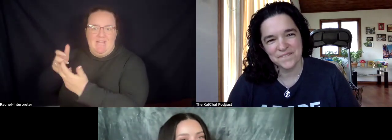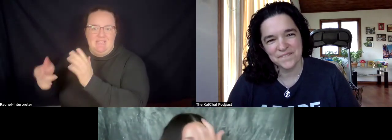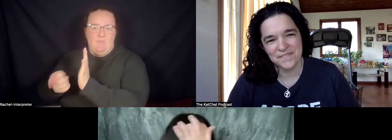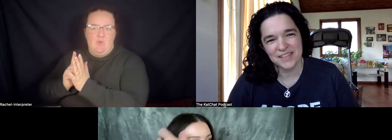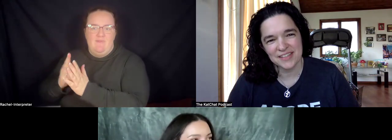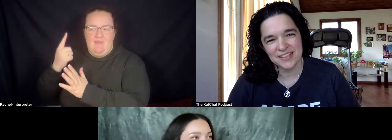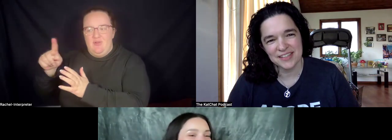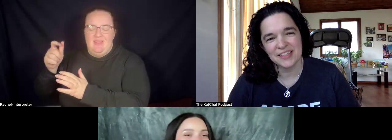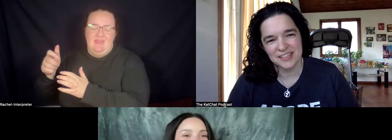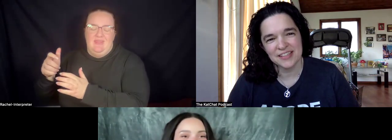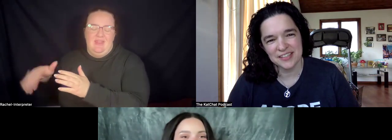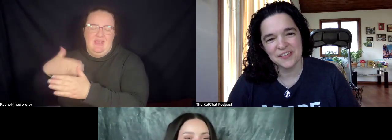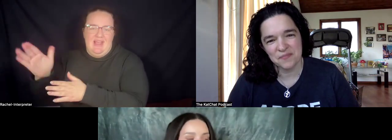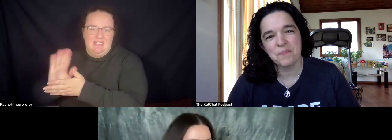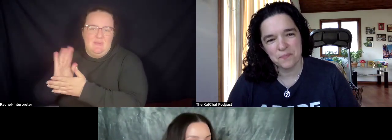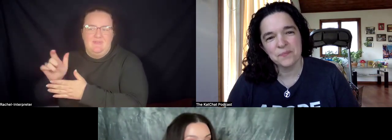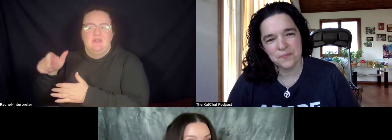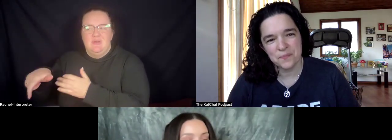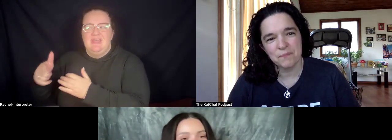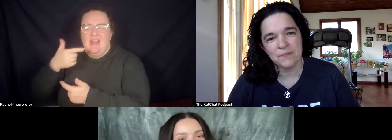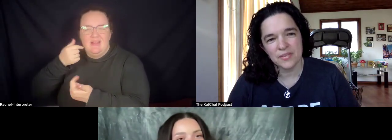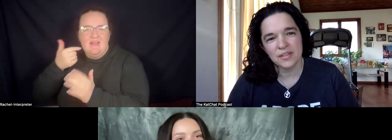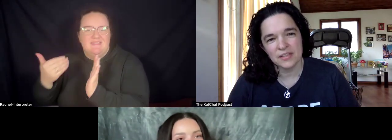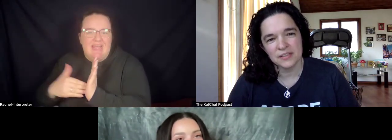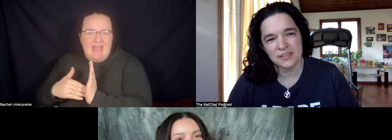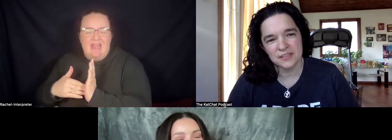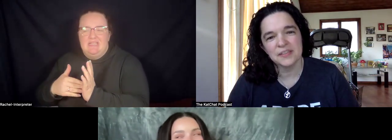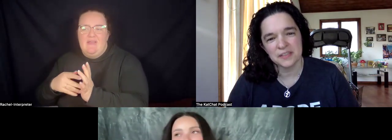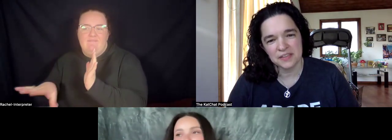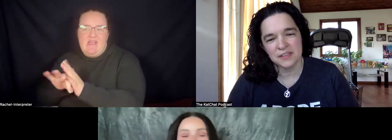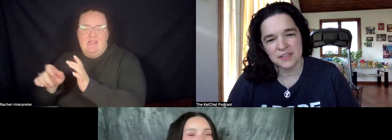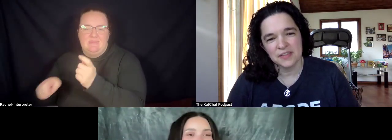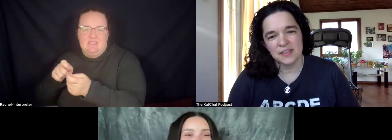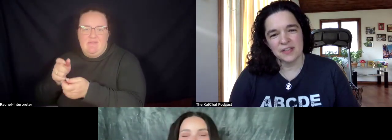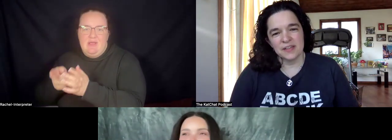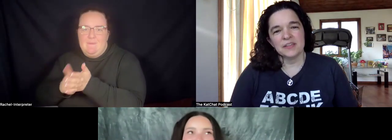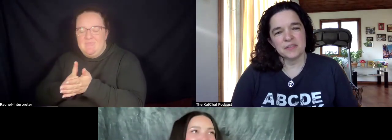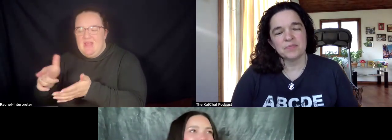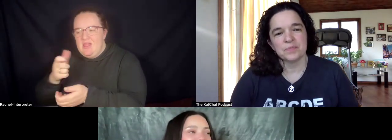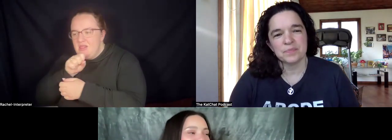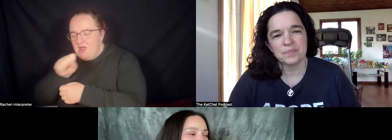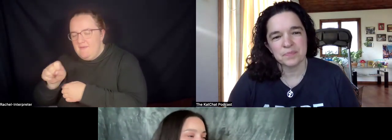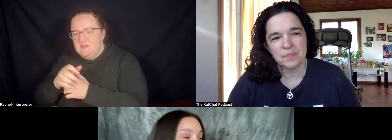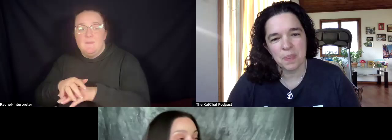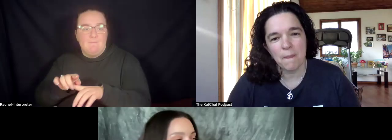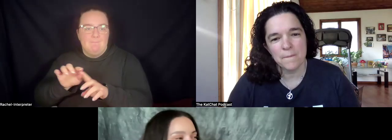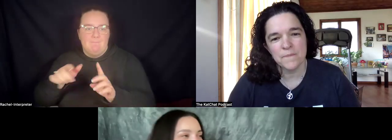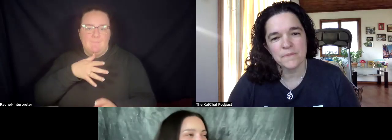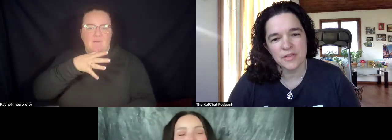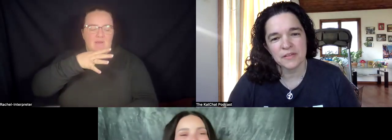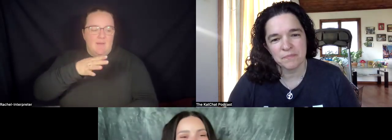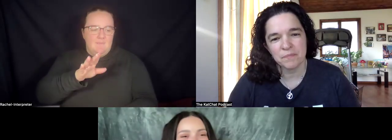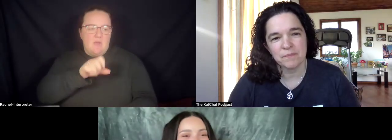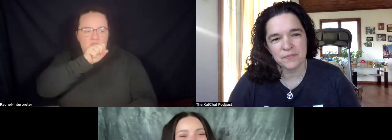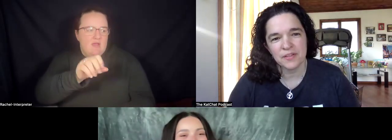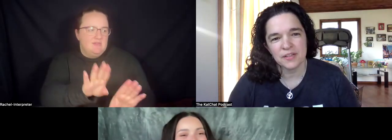next film and everything so that he can find particular sequences that he loves. But my mum she watched Christmas, Unwrapping Christmas a